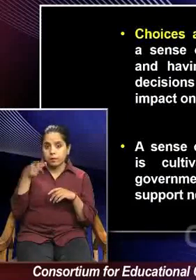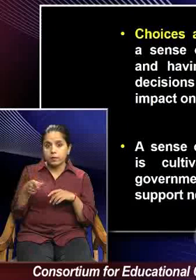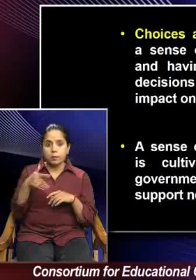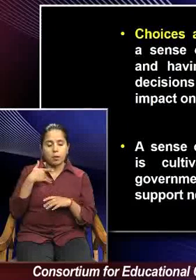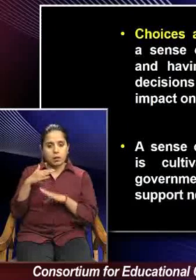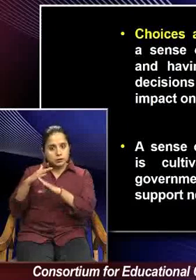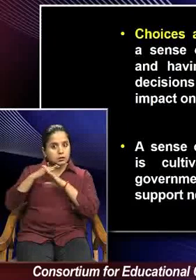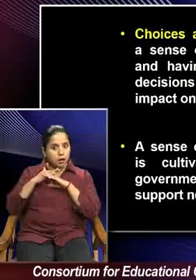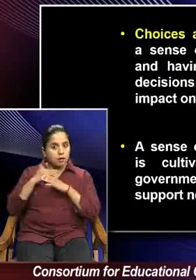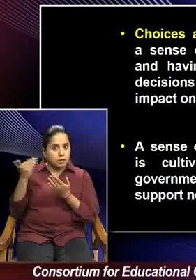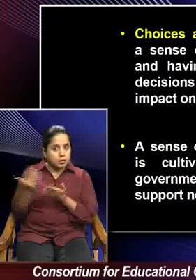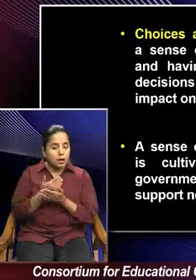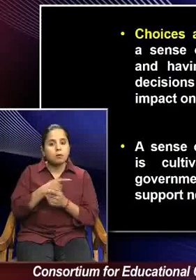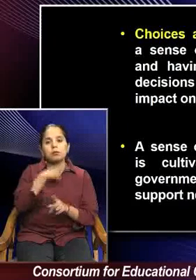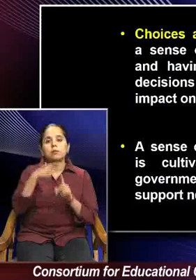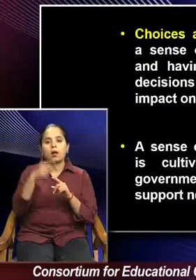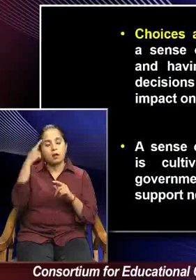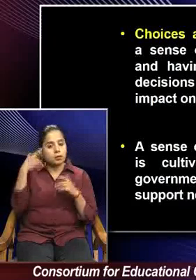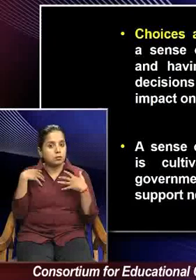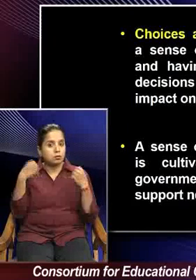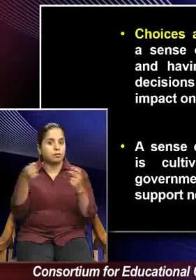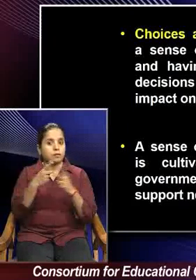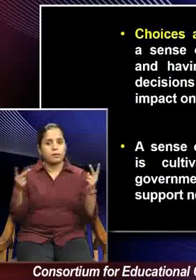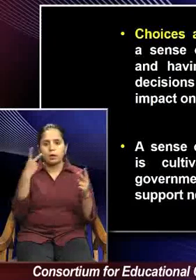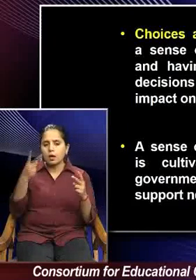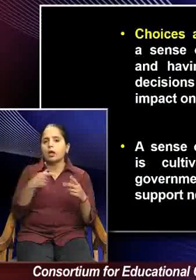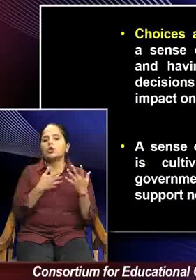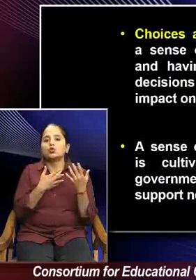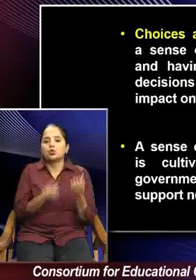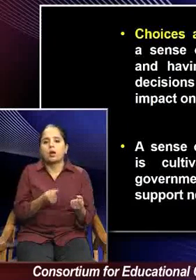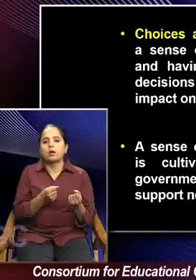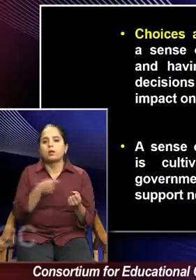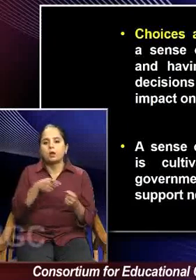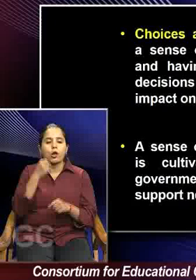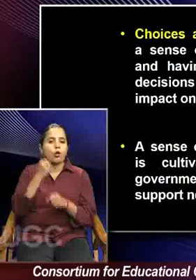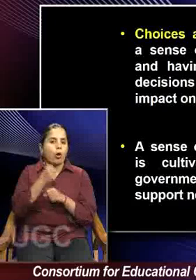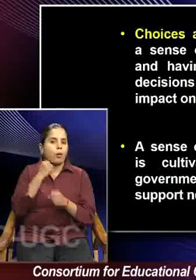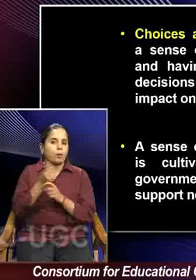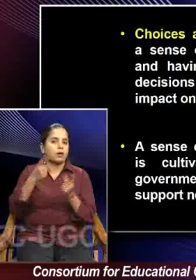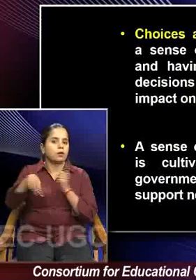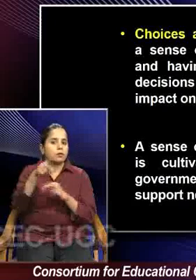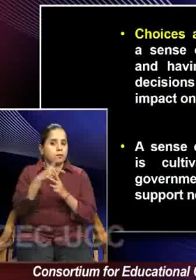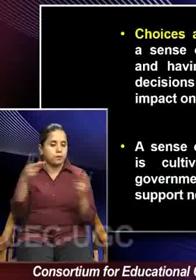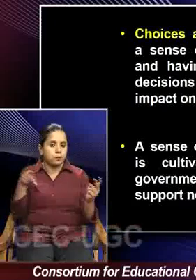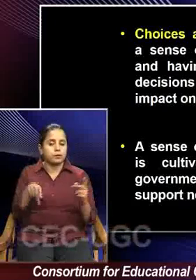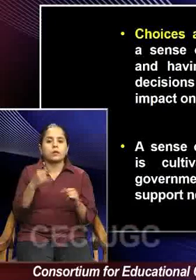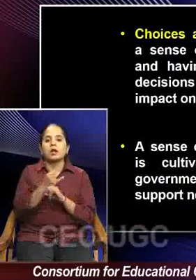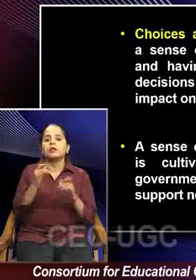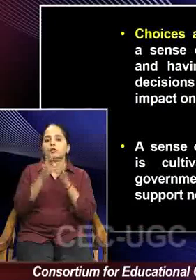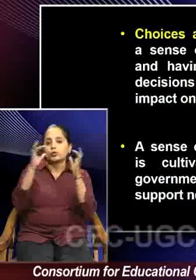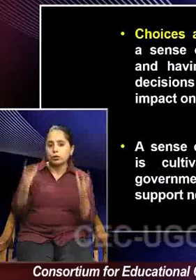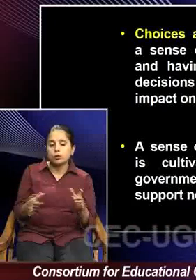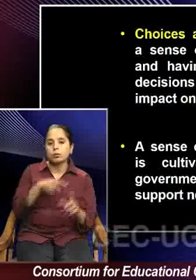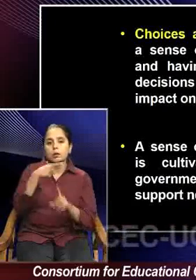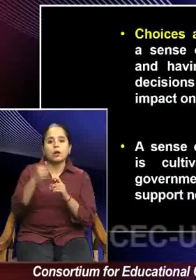security and the well-being is cultivated by trust in the government, institutions, and